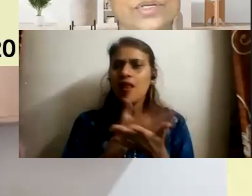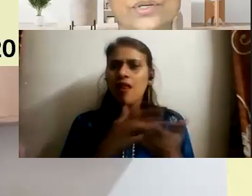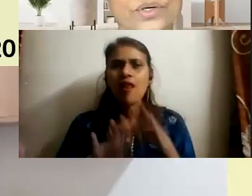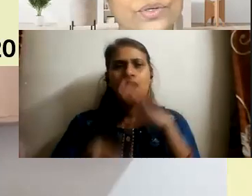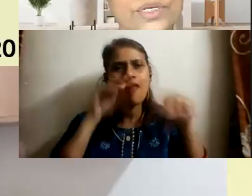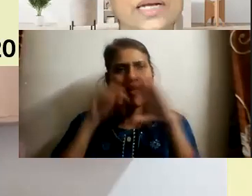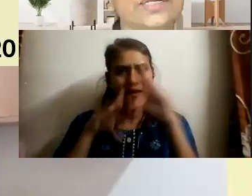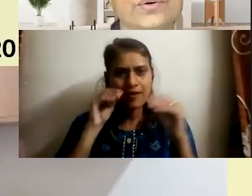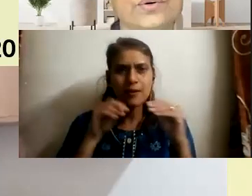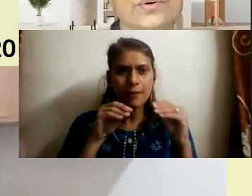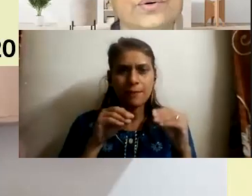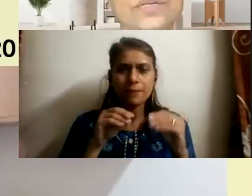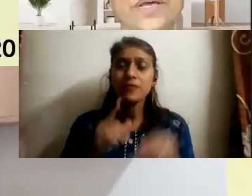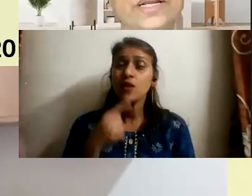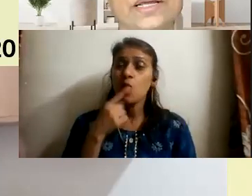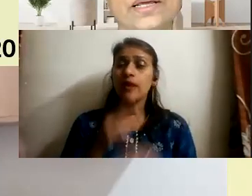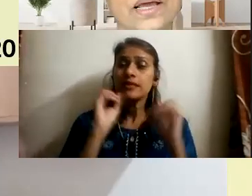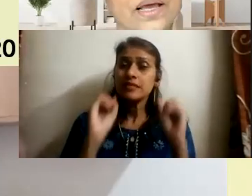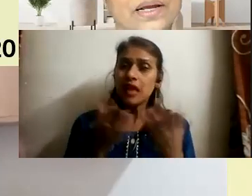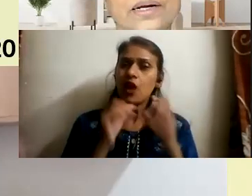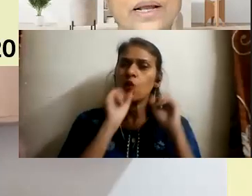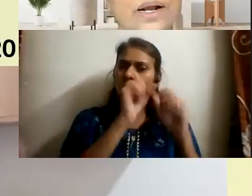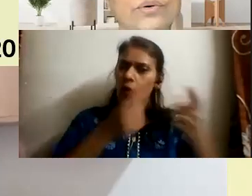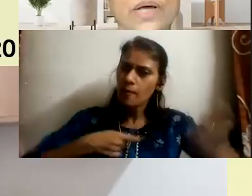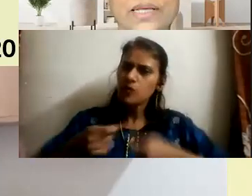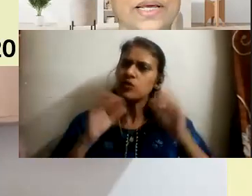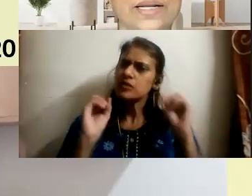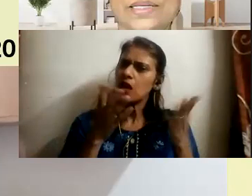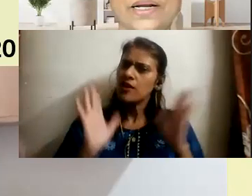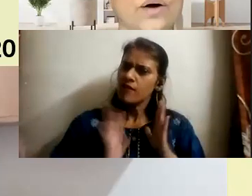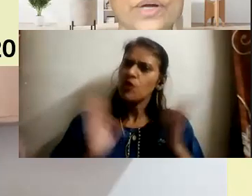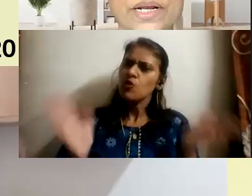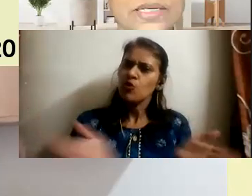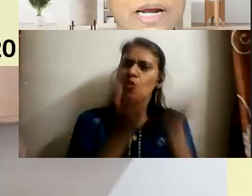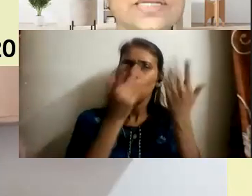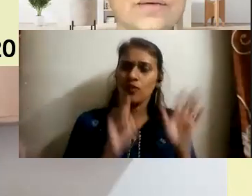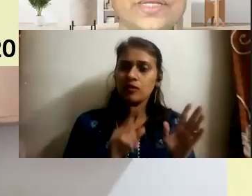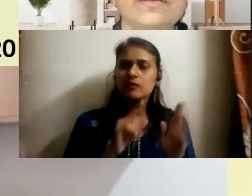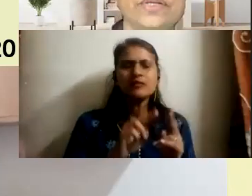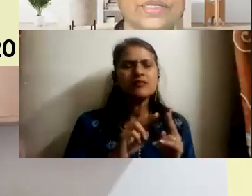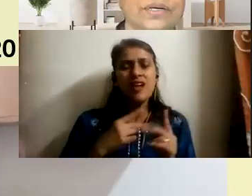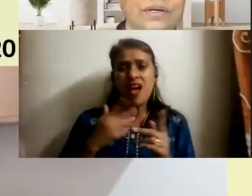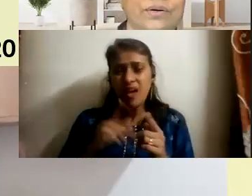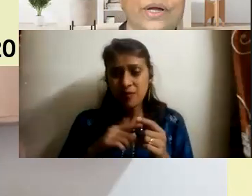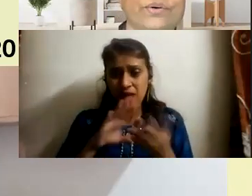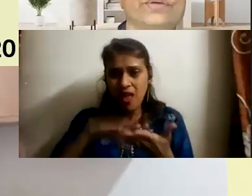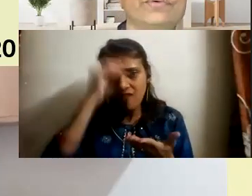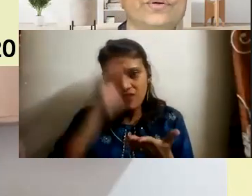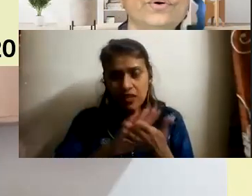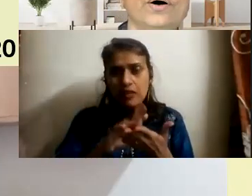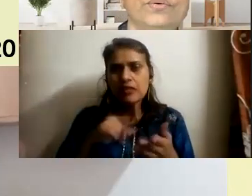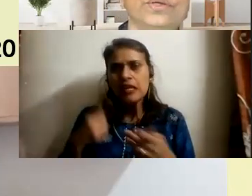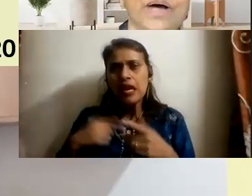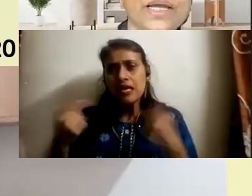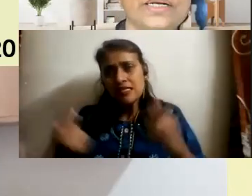he was told to start his own business. When he turned around us and he said, how can I start something which I don't even